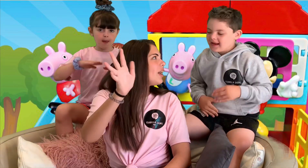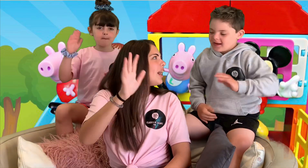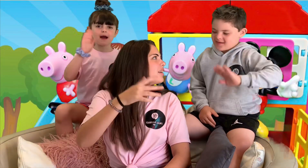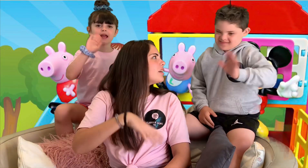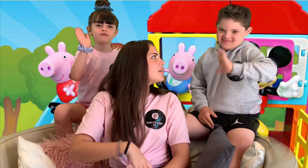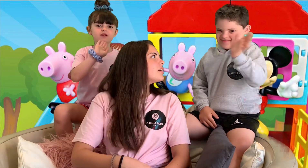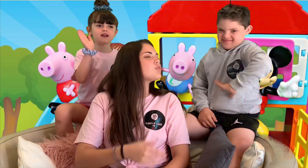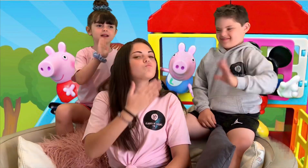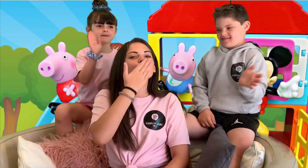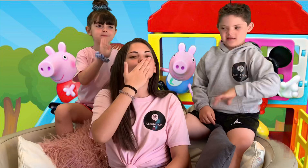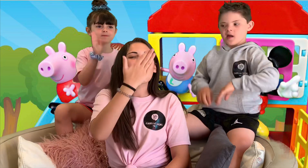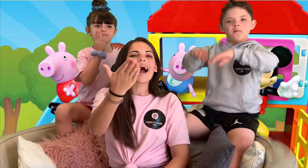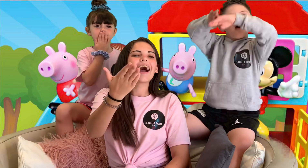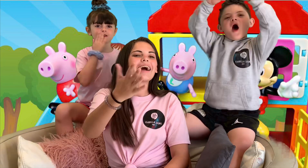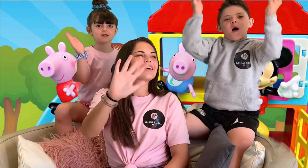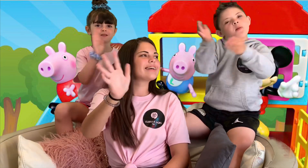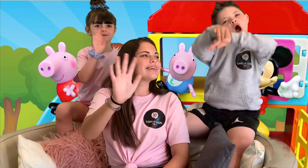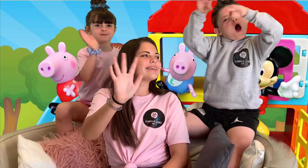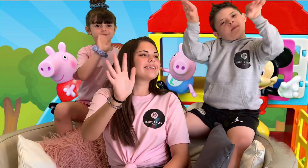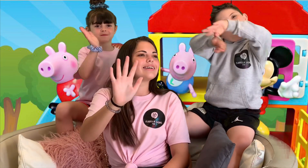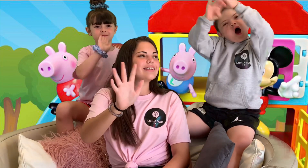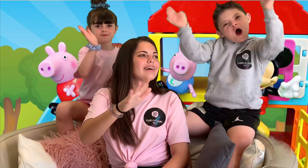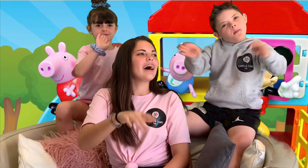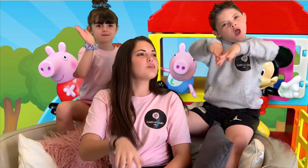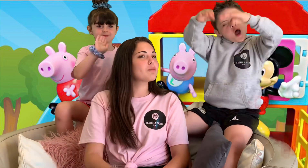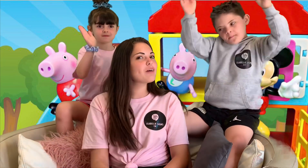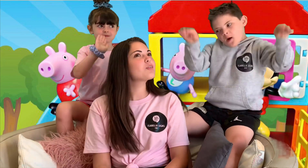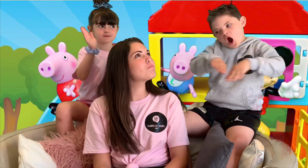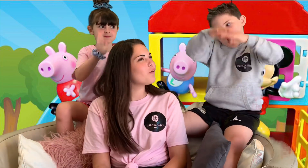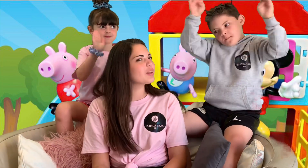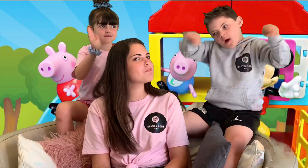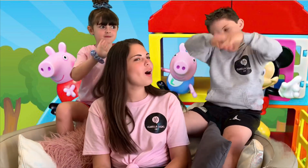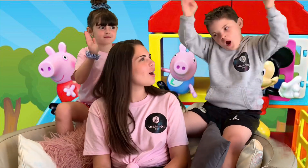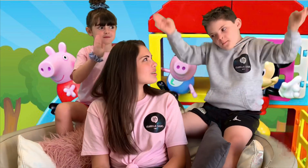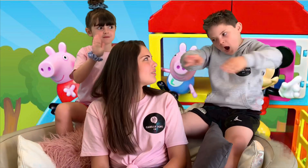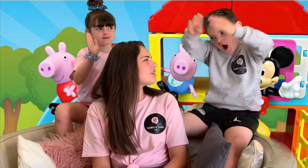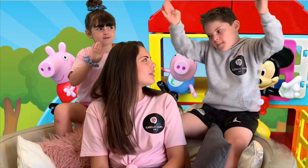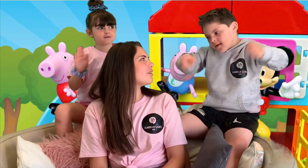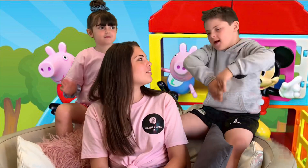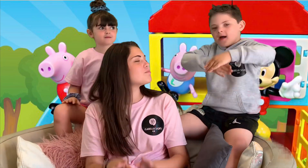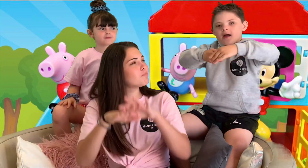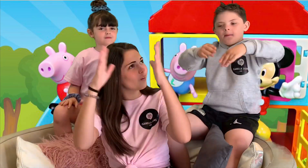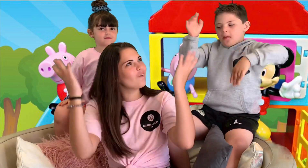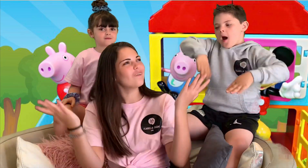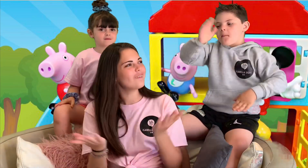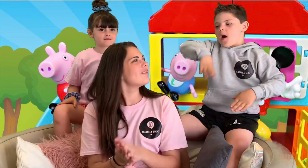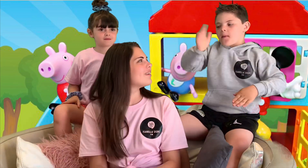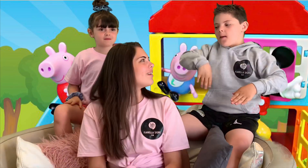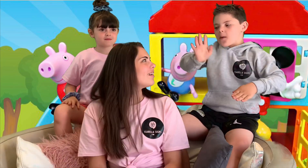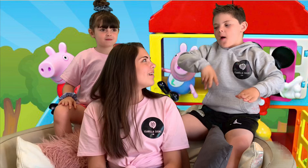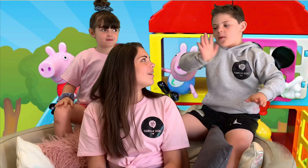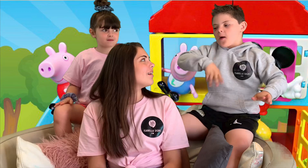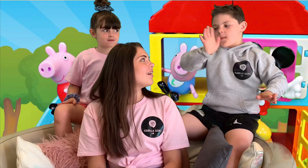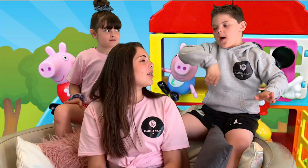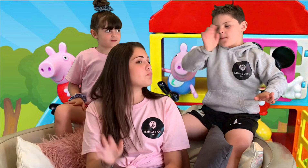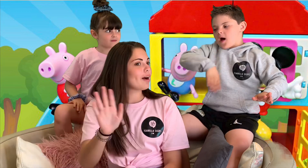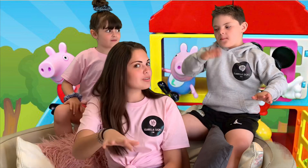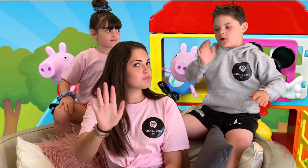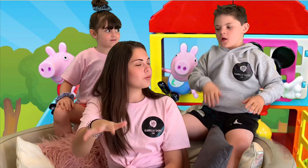Bye, everyone. Park, park, park. And you play with the ball at the park, don't you? Ball. Ba, ba, ba, ba, ba, and you bounce the ball, do